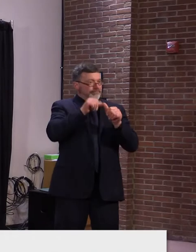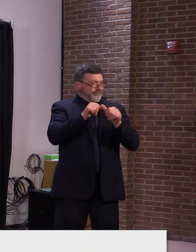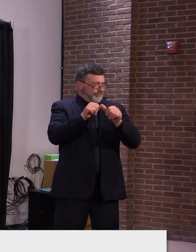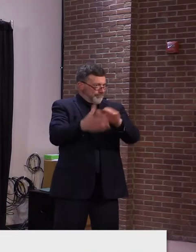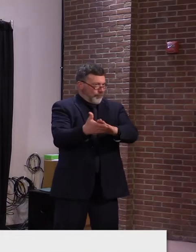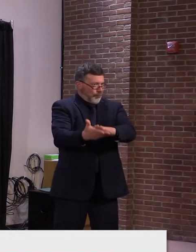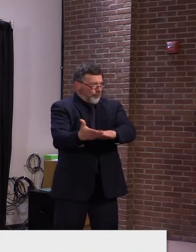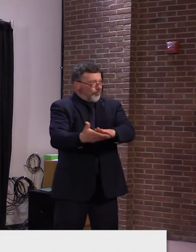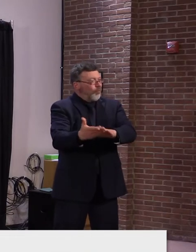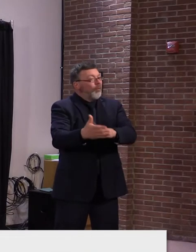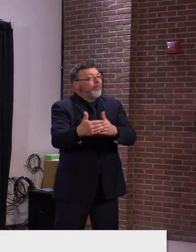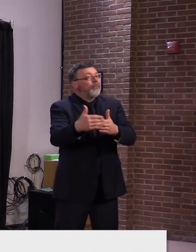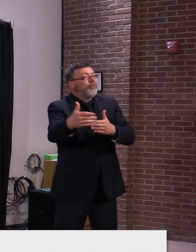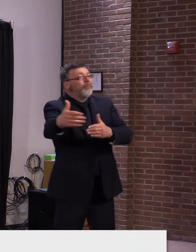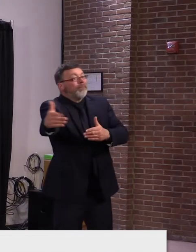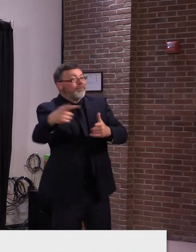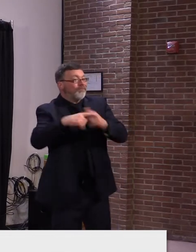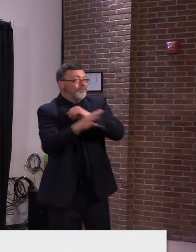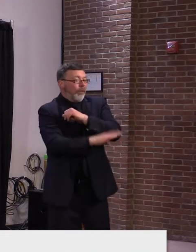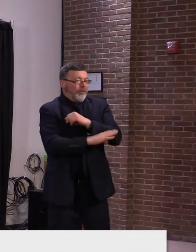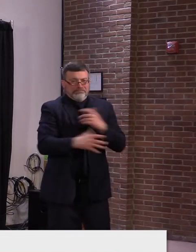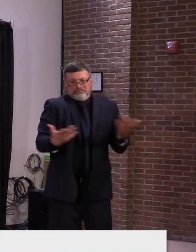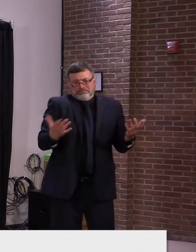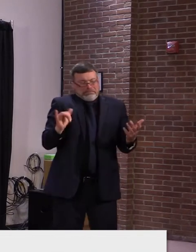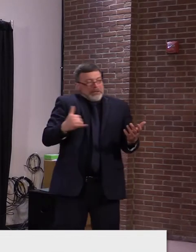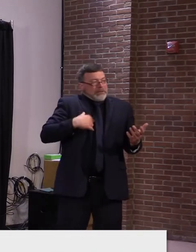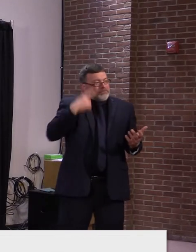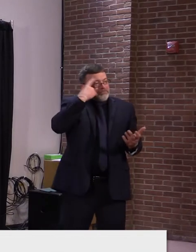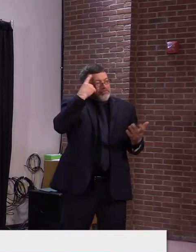it. So that's kind of what we've encountered.